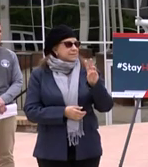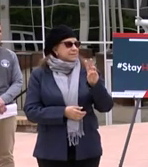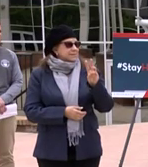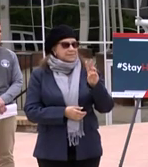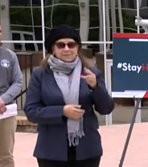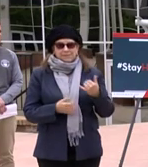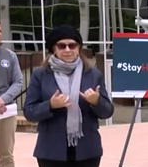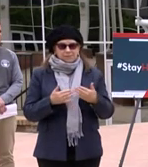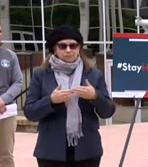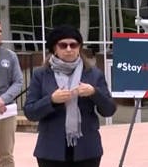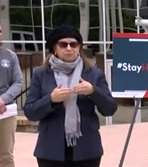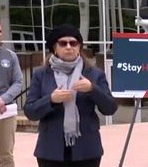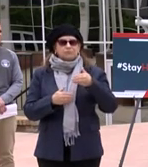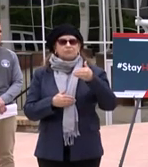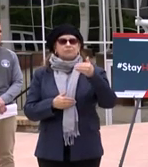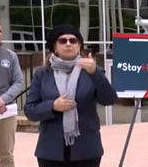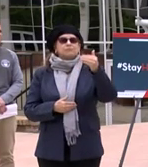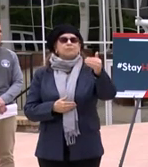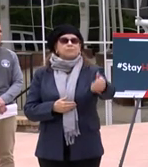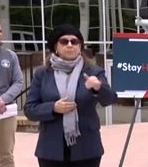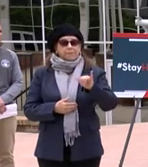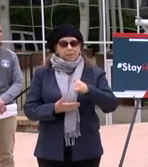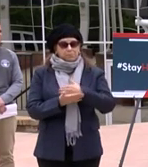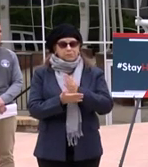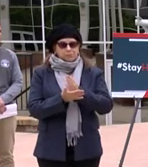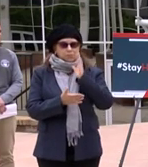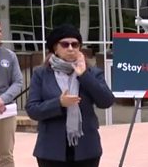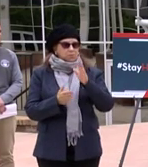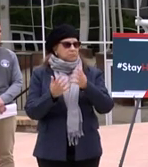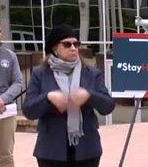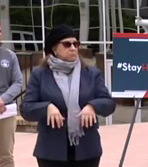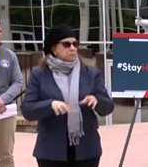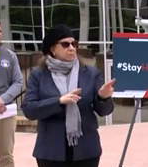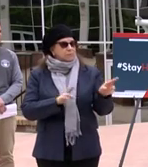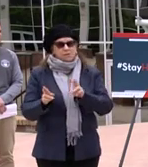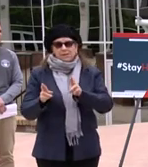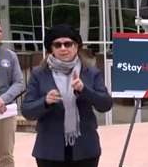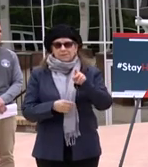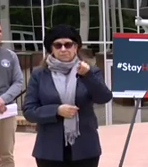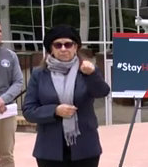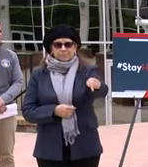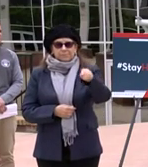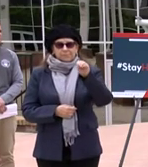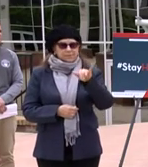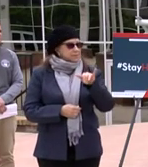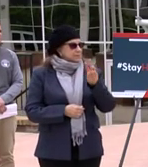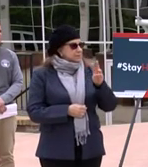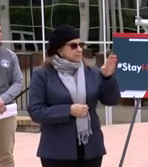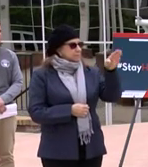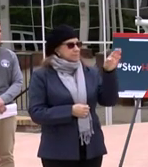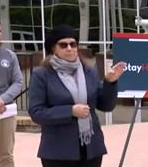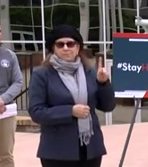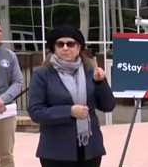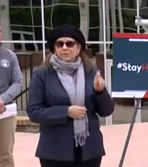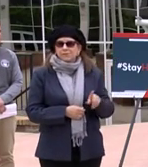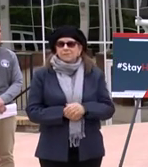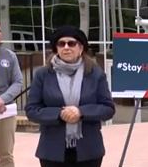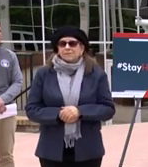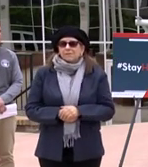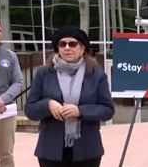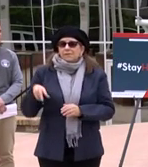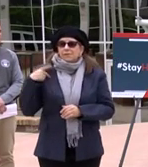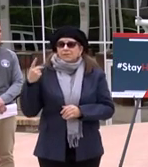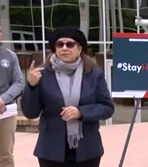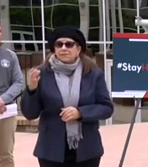And we'll be ready. Mayor Bowser, what are you seeing as far as DC employees, particularly essential personnel who still have to go to work, calling